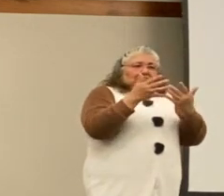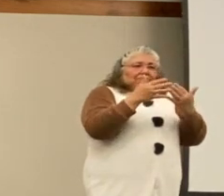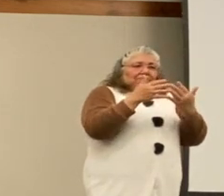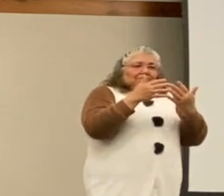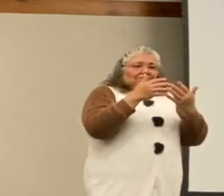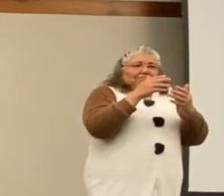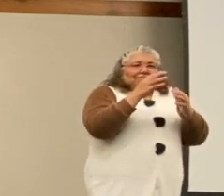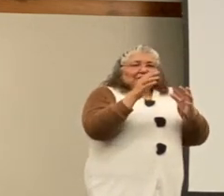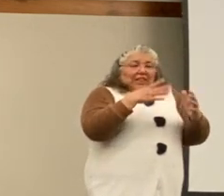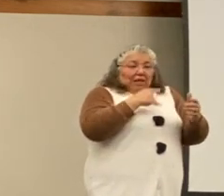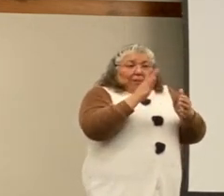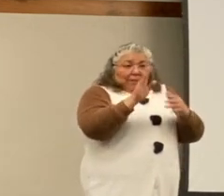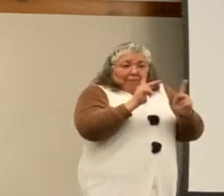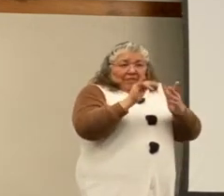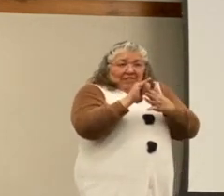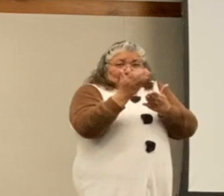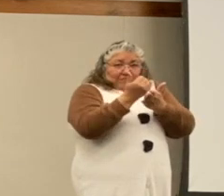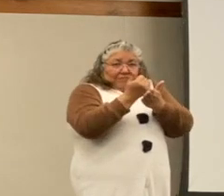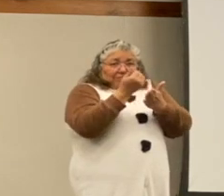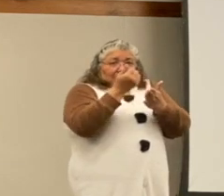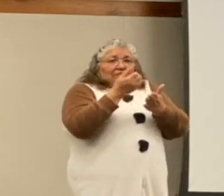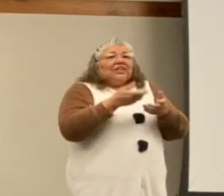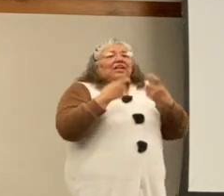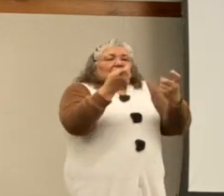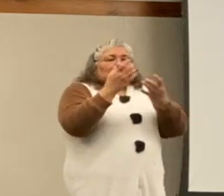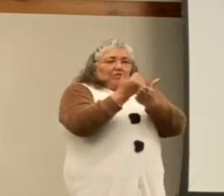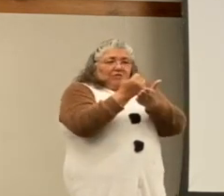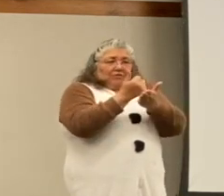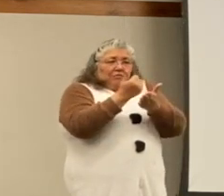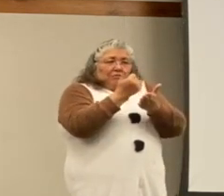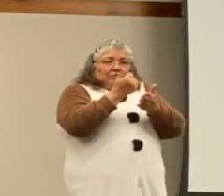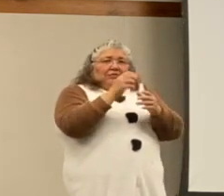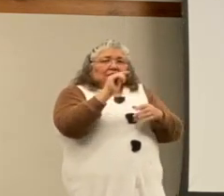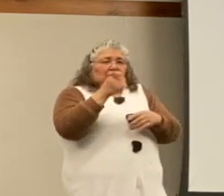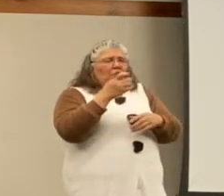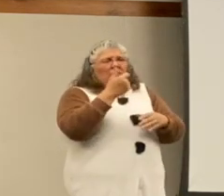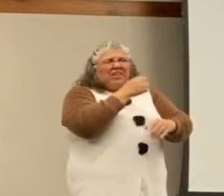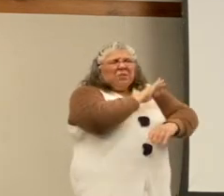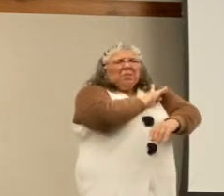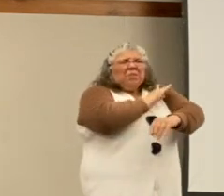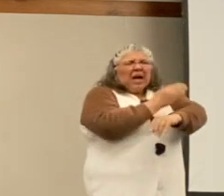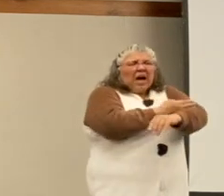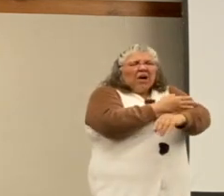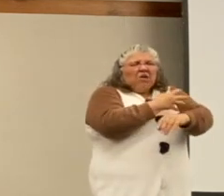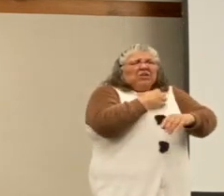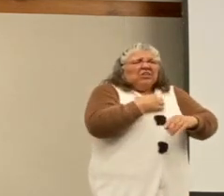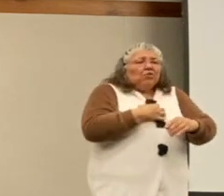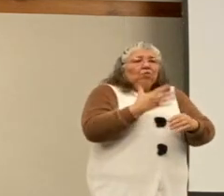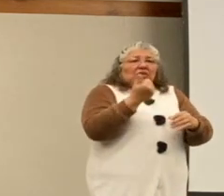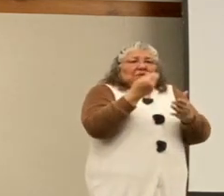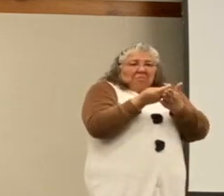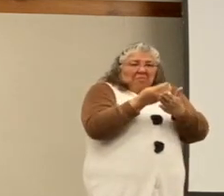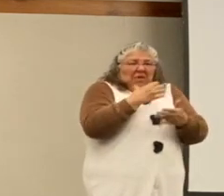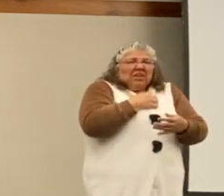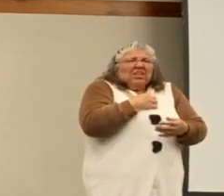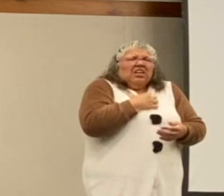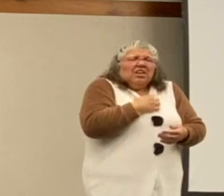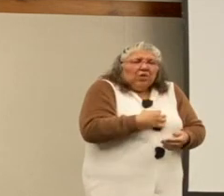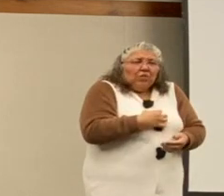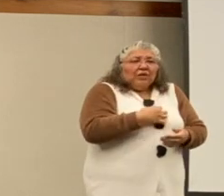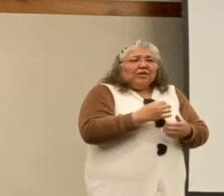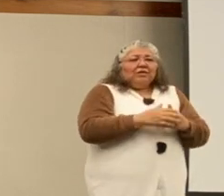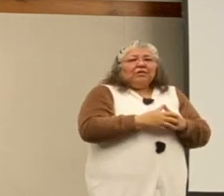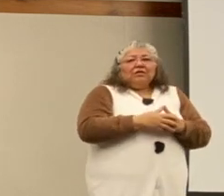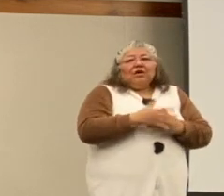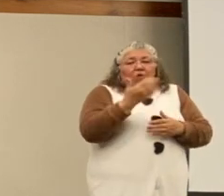So I wonder this question. Was he power hungry? Was Zacchaeus money hungry?